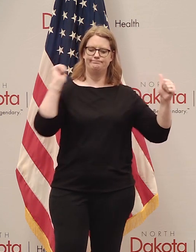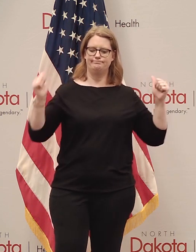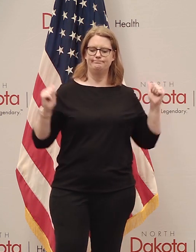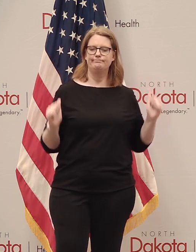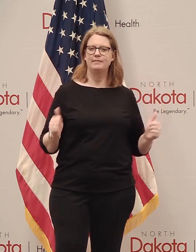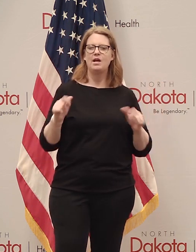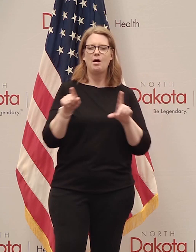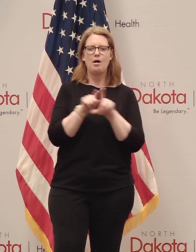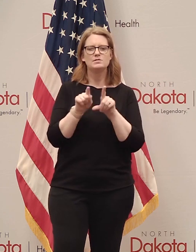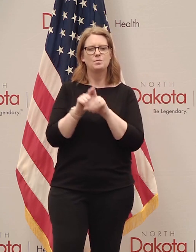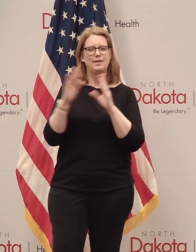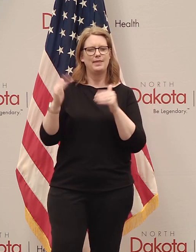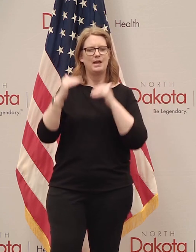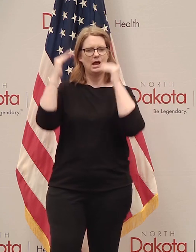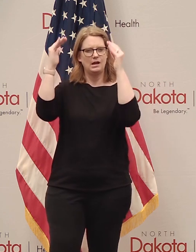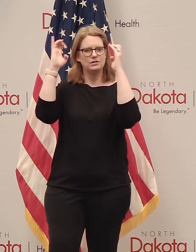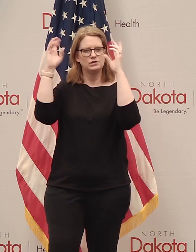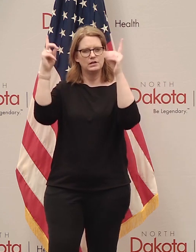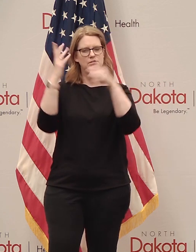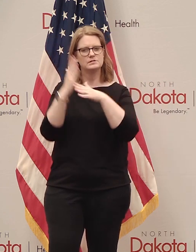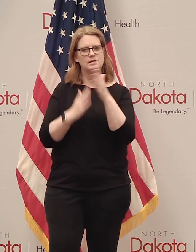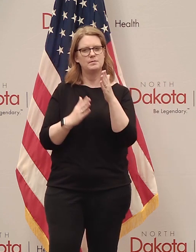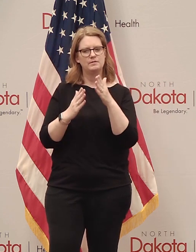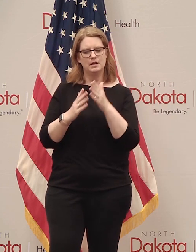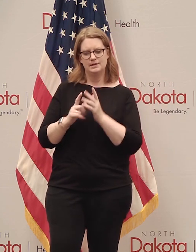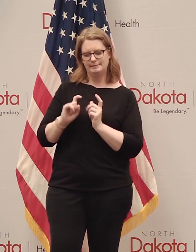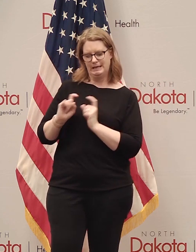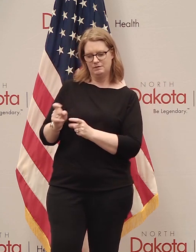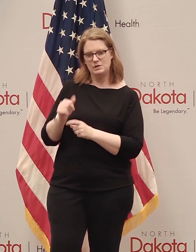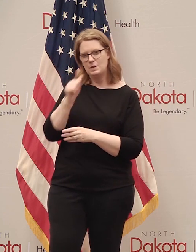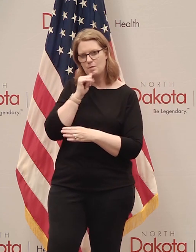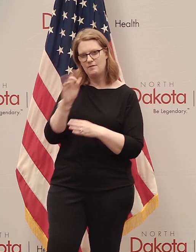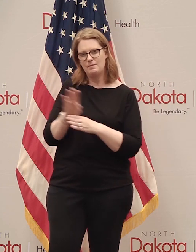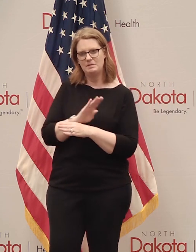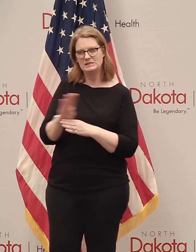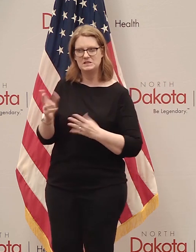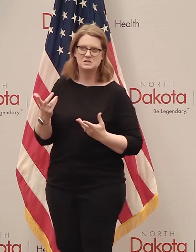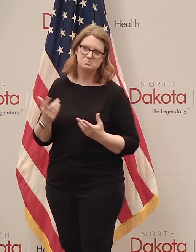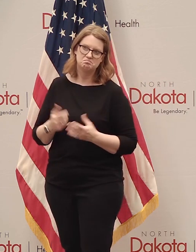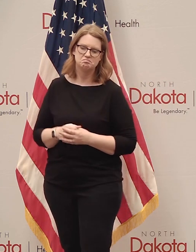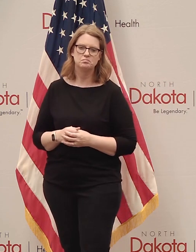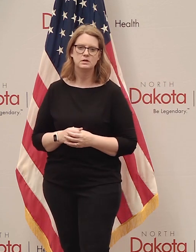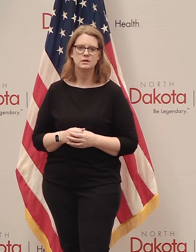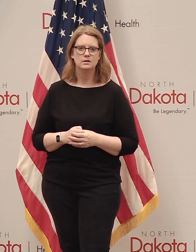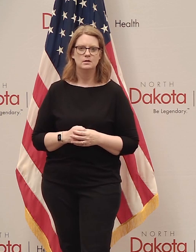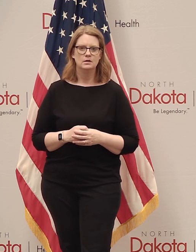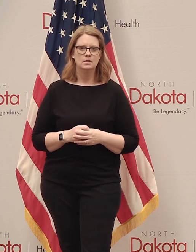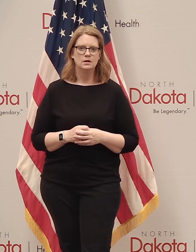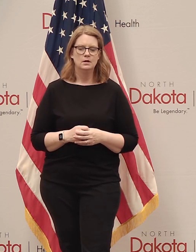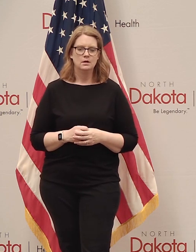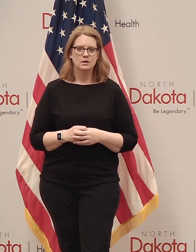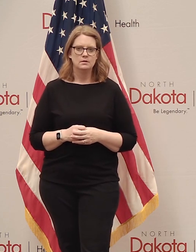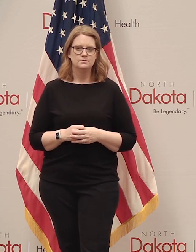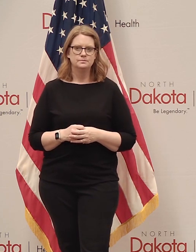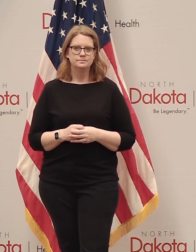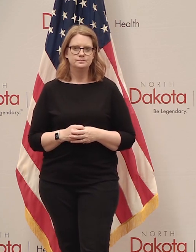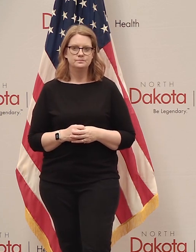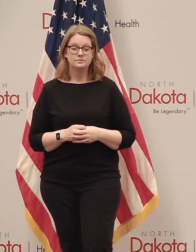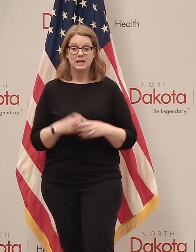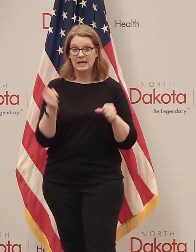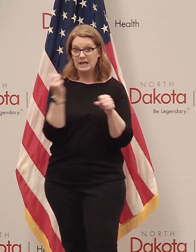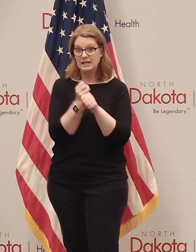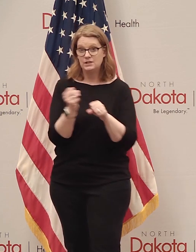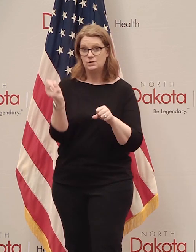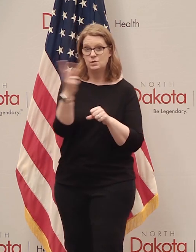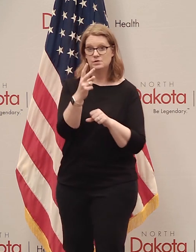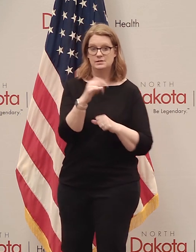higher education, and some of the capacity going to the private sector would make sense. Because again, when we're going, we don't want to end up 2 years from now with